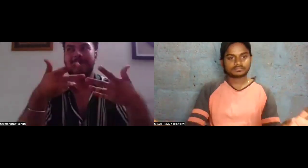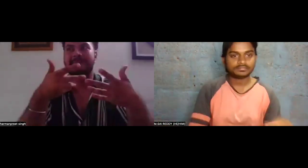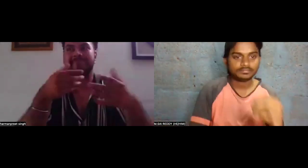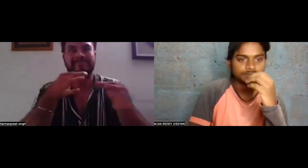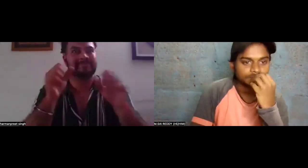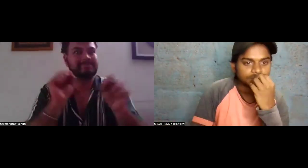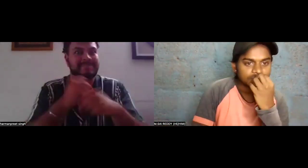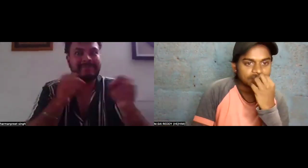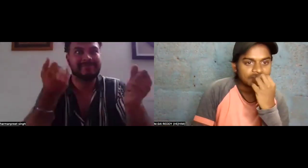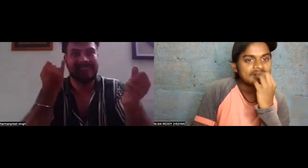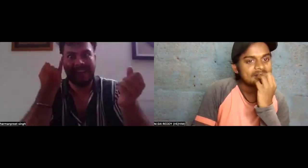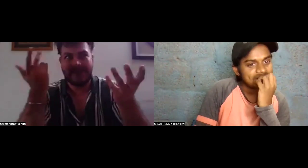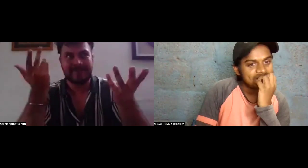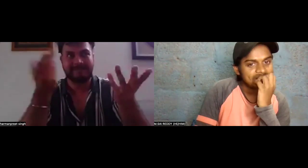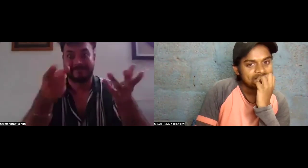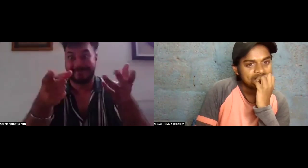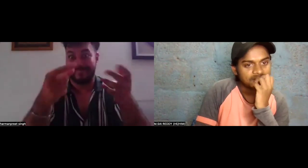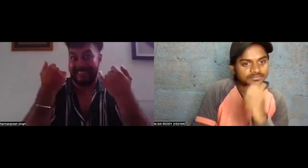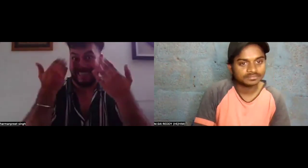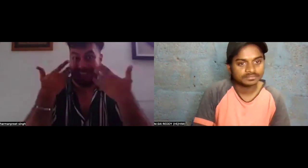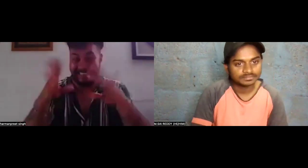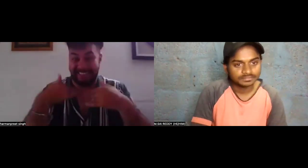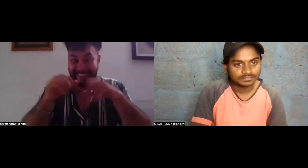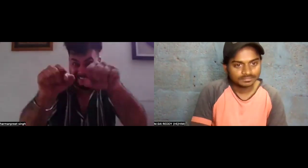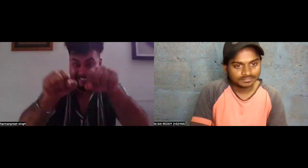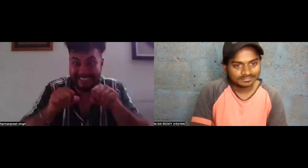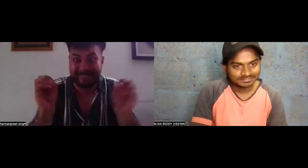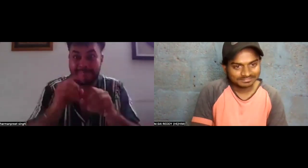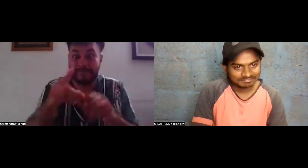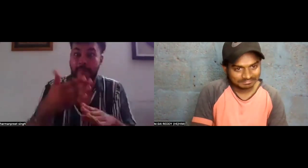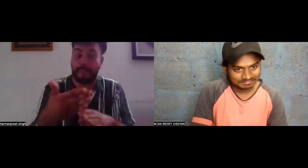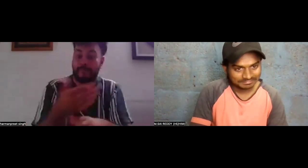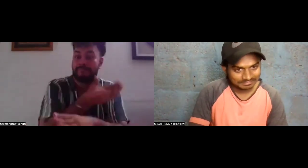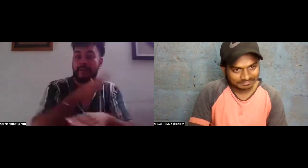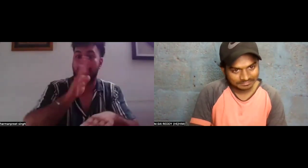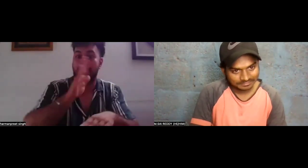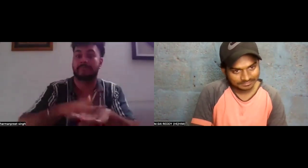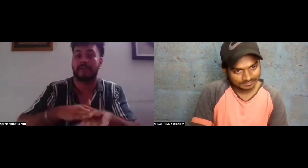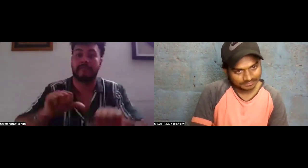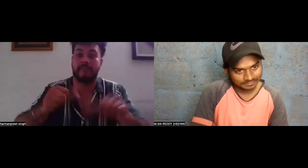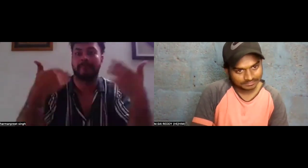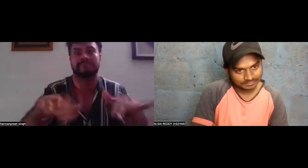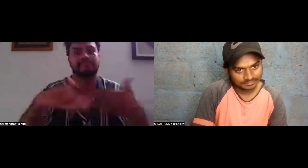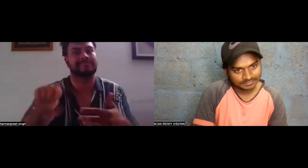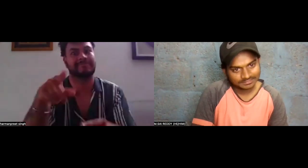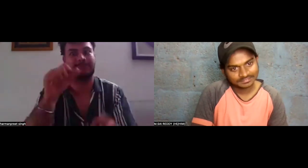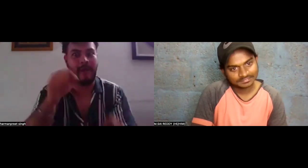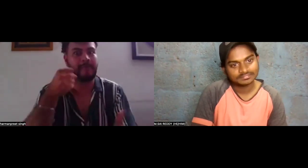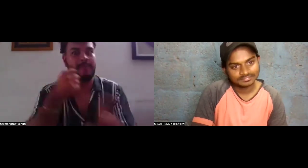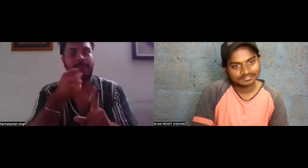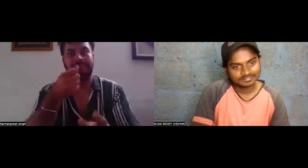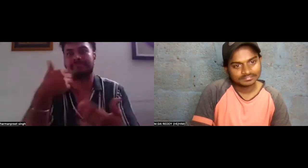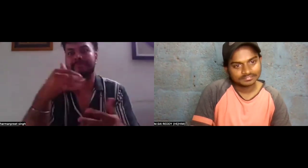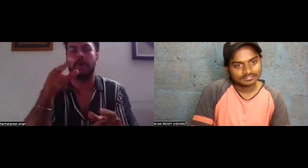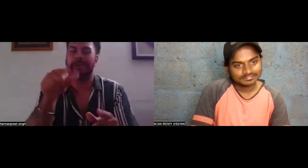I had really goosebumps, I understand that, yeah, what could be the situation. I mean, I don't know what experience